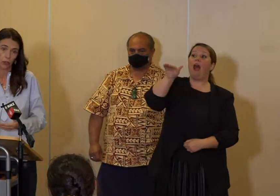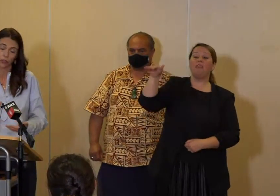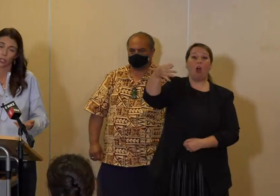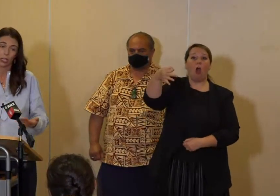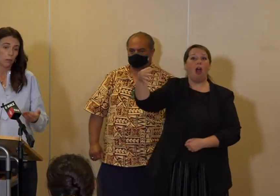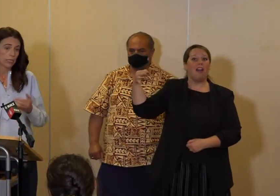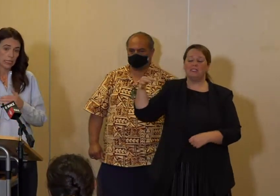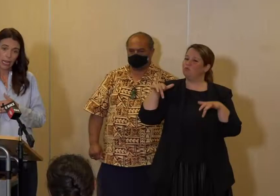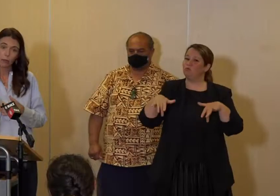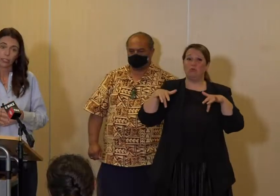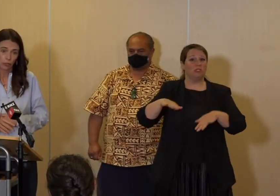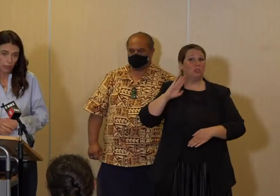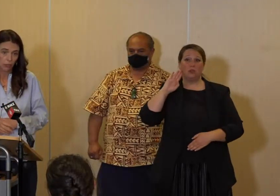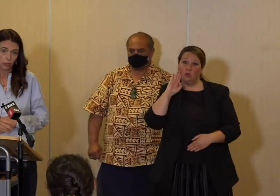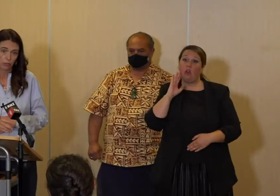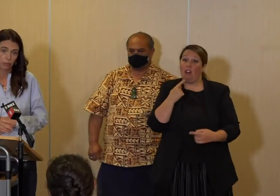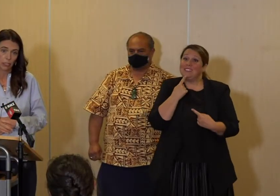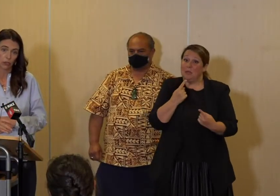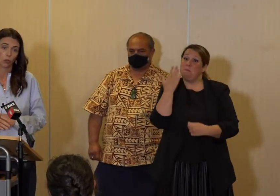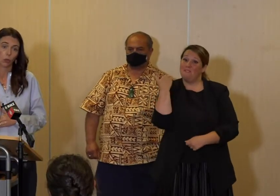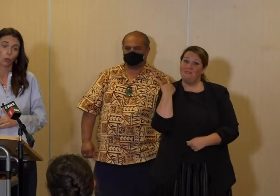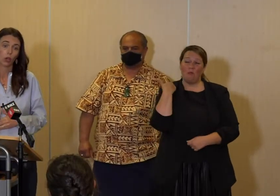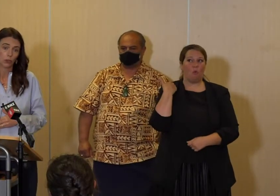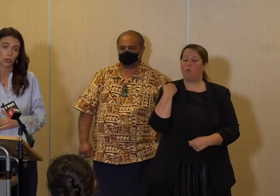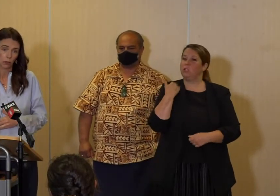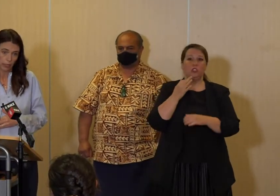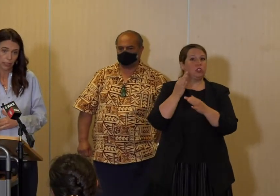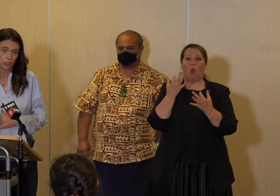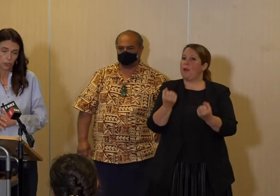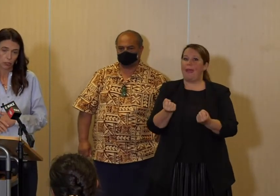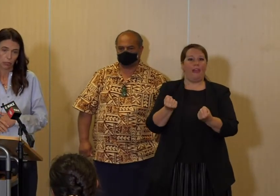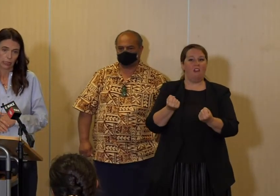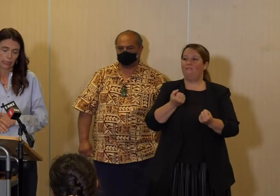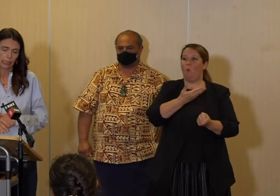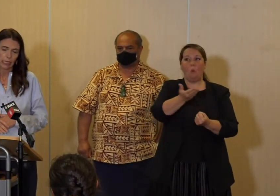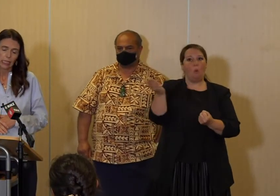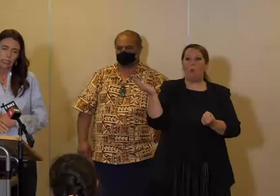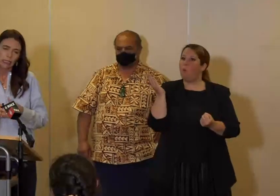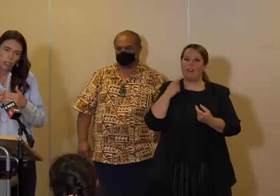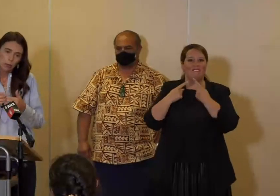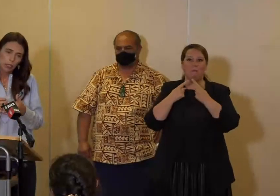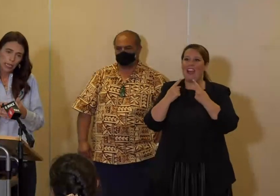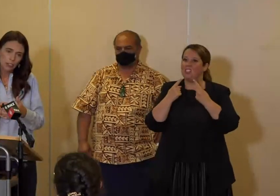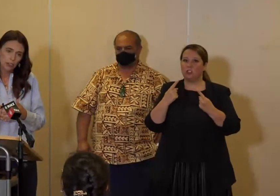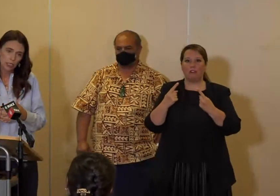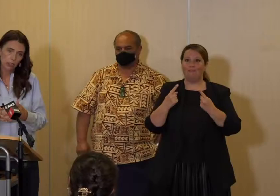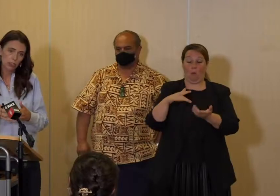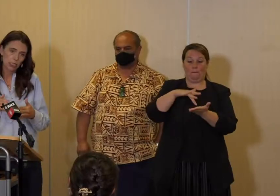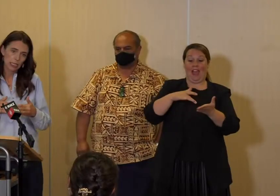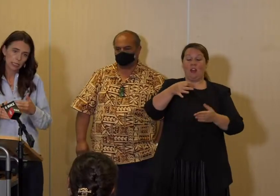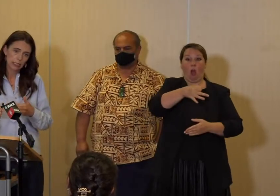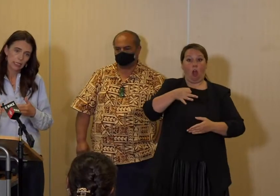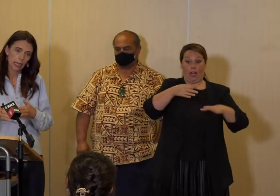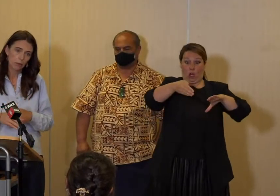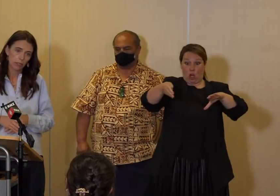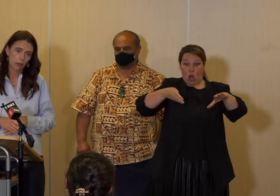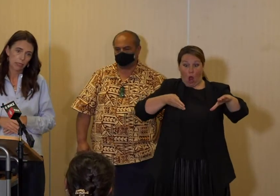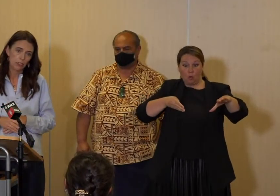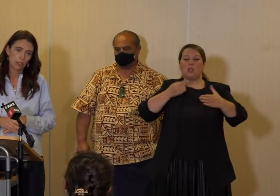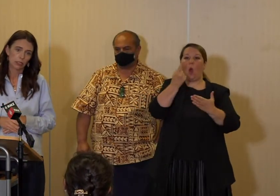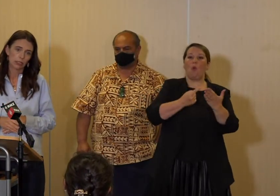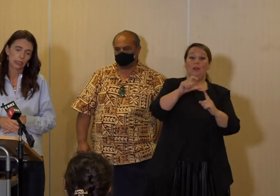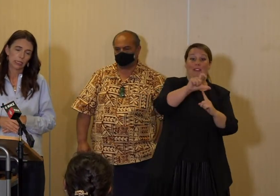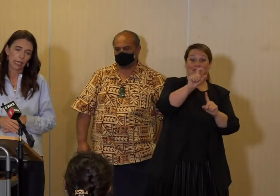as you've heard me say, we don't have a lot of information on all coastal areas generally. The communication challenges, the undersea cable